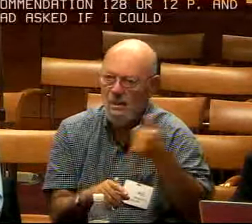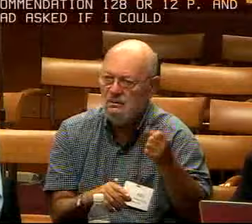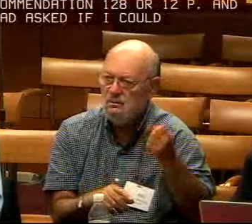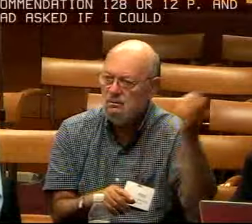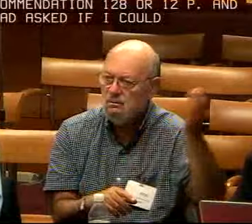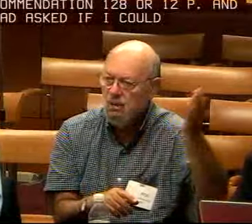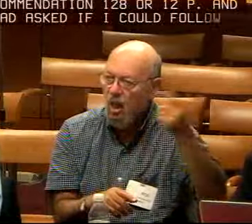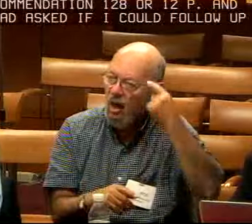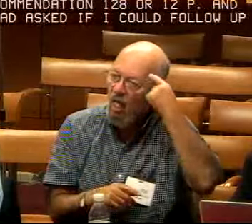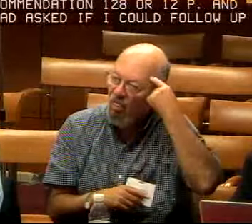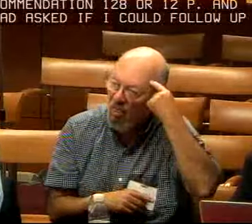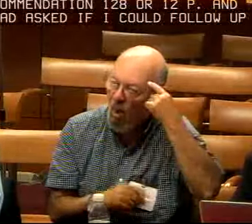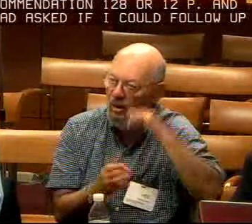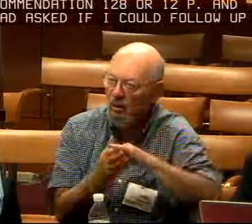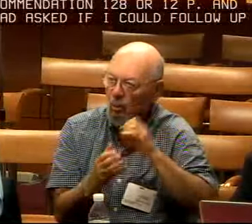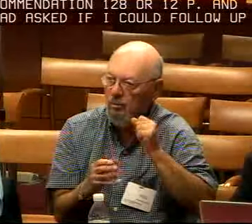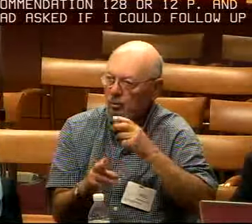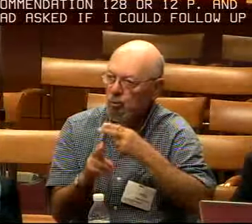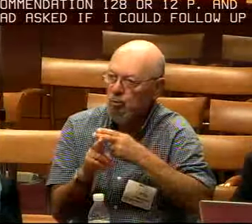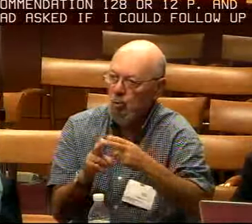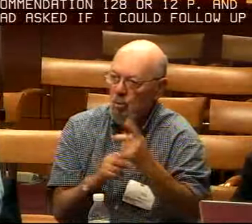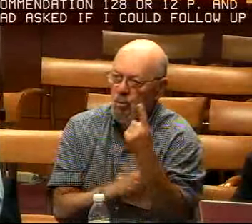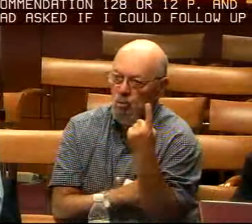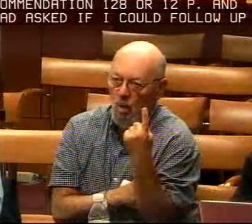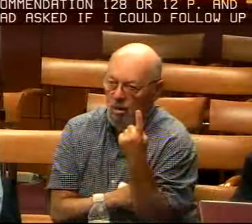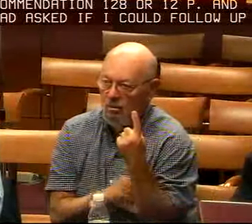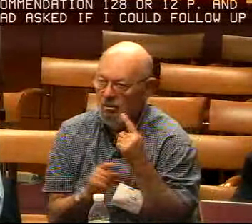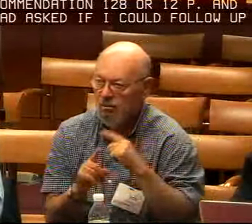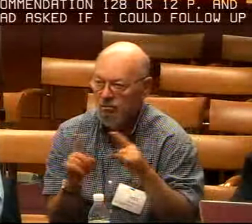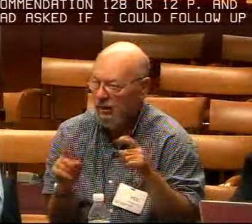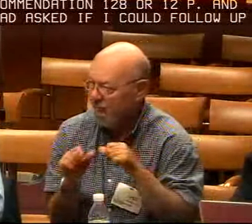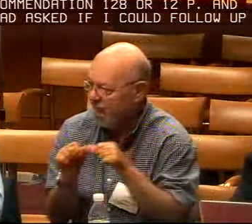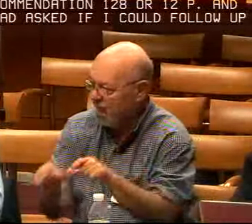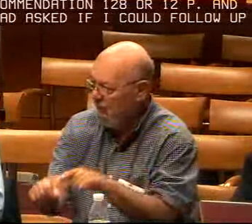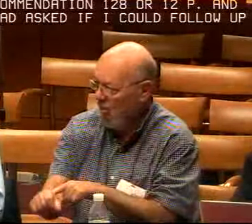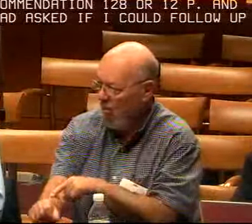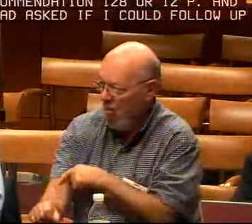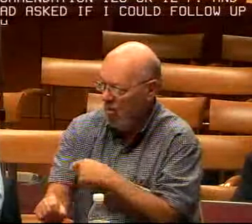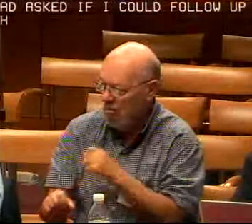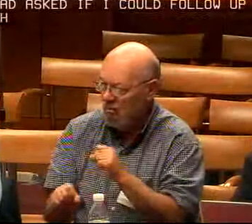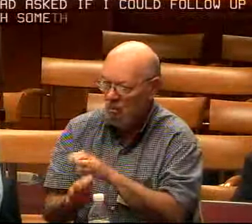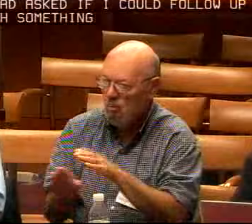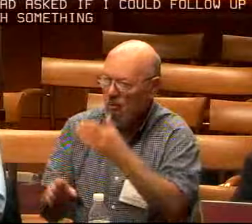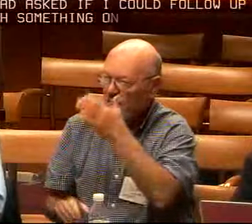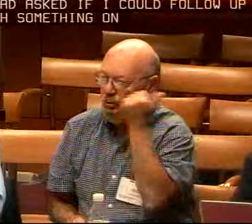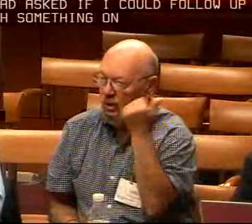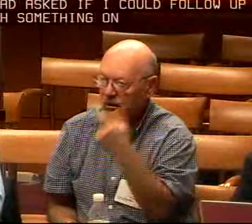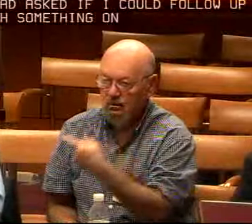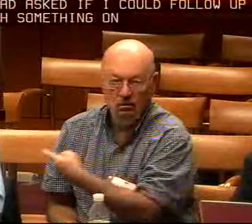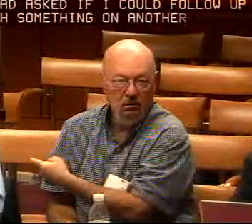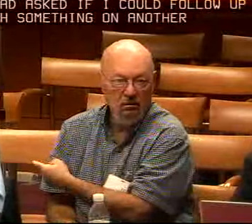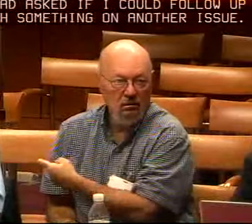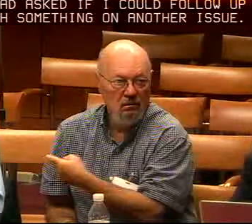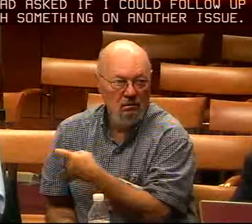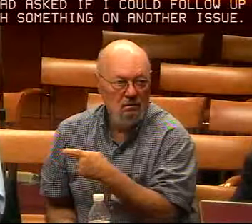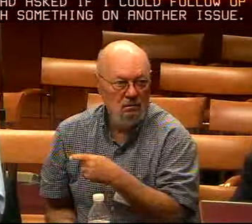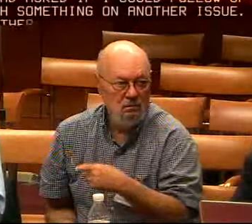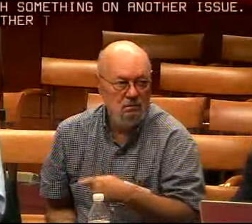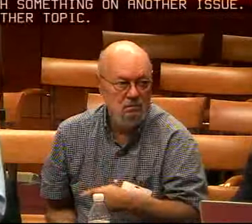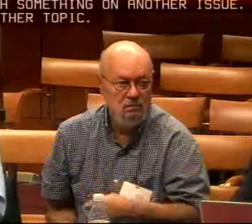something on another issue, another topic. I thought that was supposed to be a very short issue, but it turns out that it became very long,